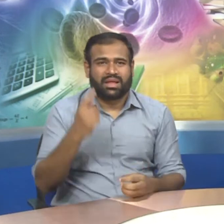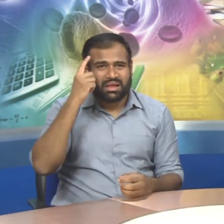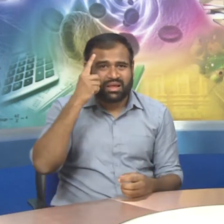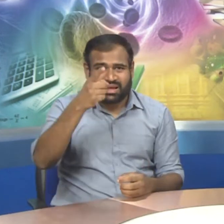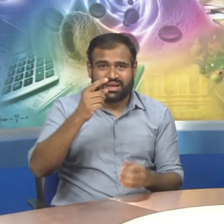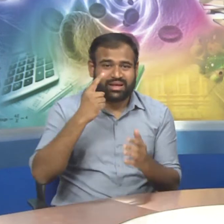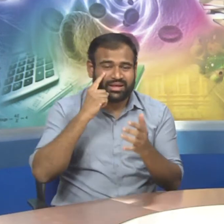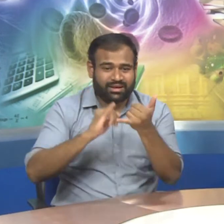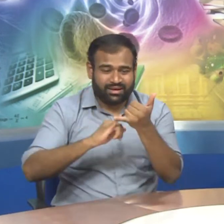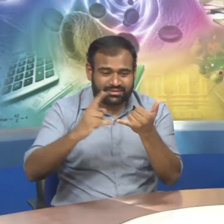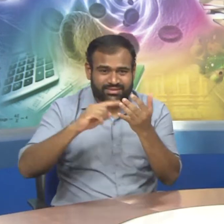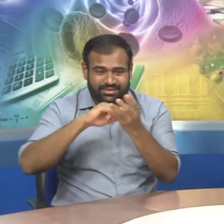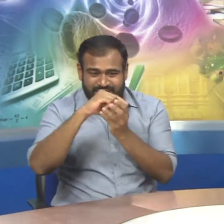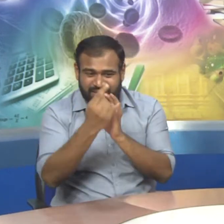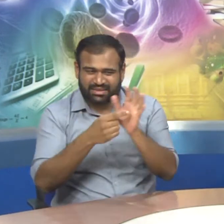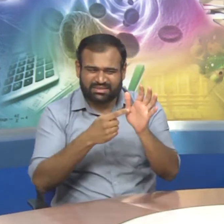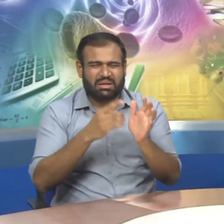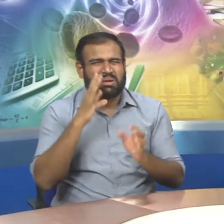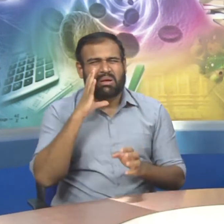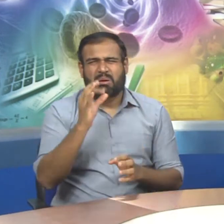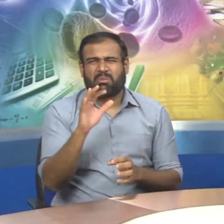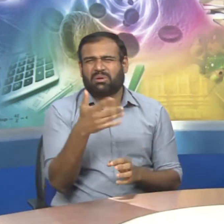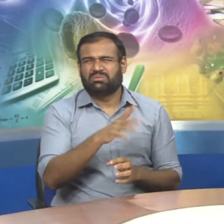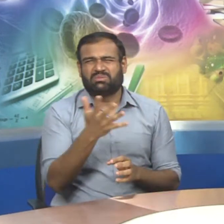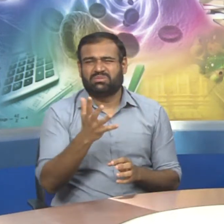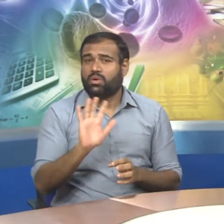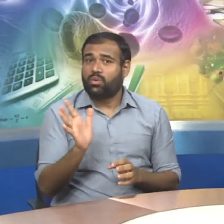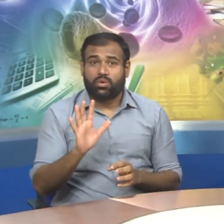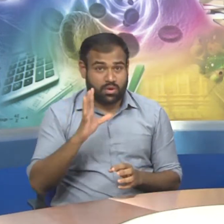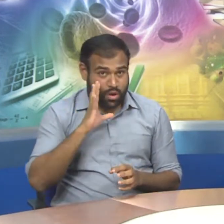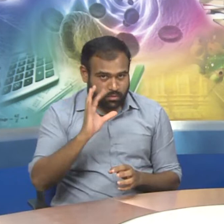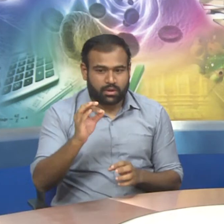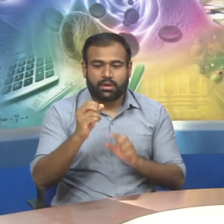False. Hand shape is important actually.